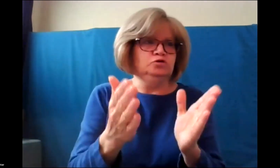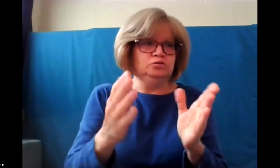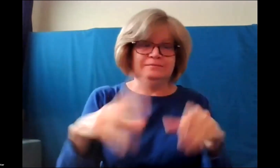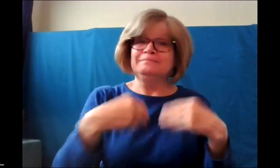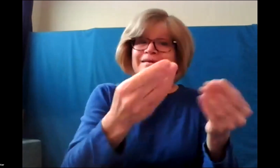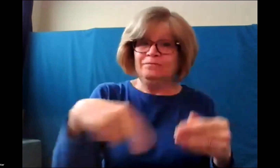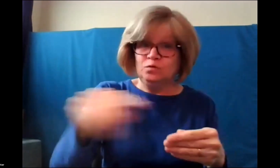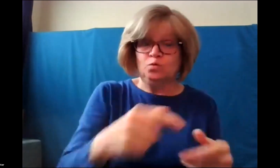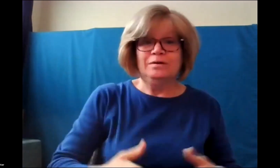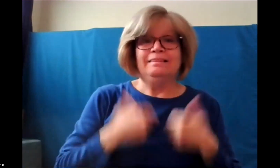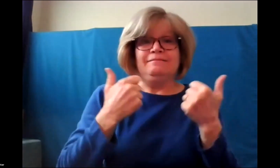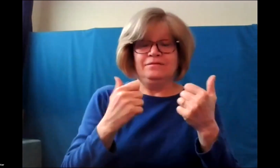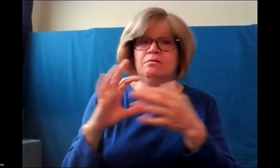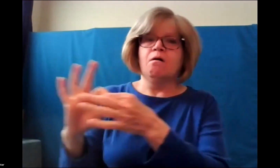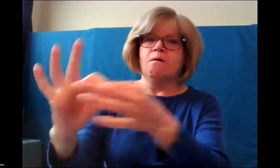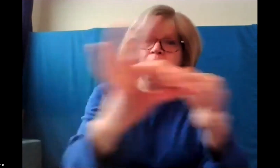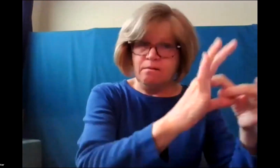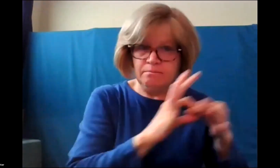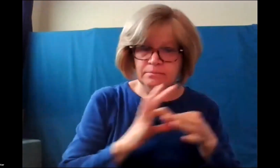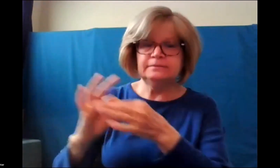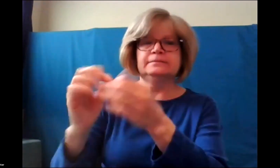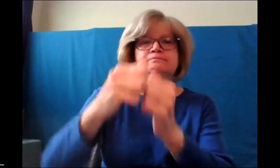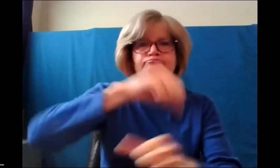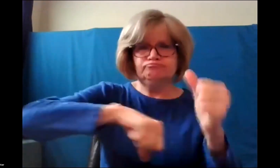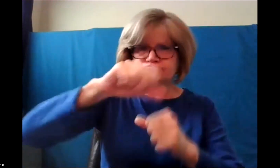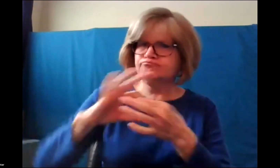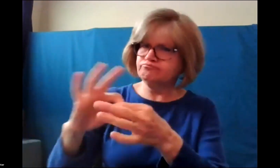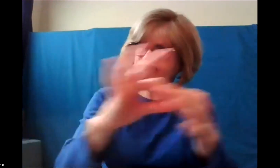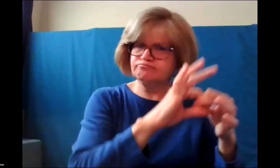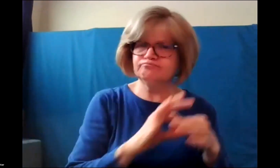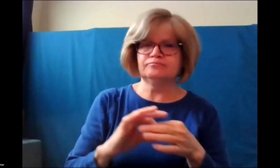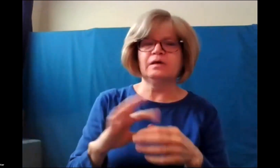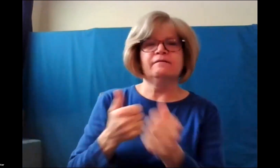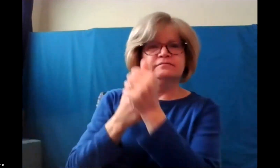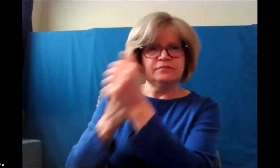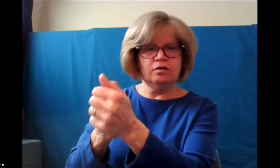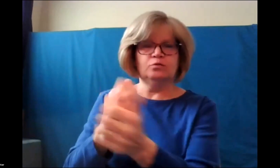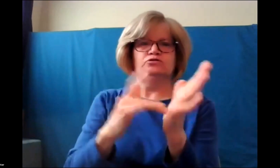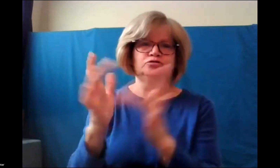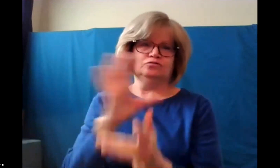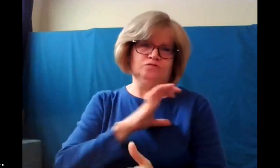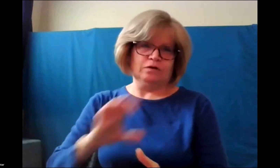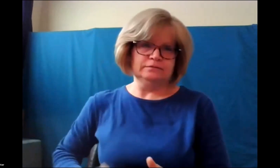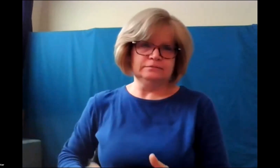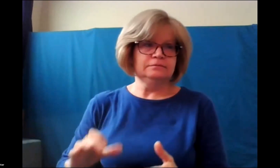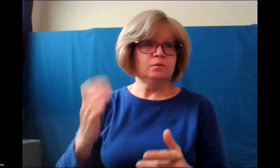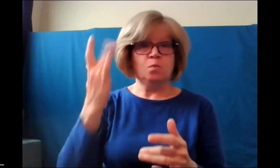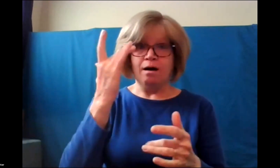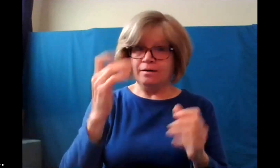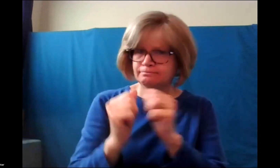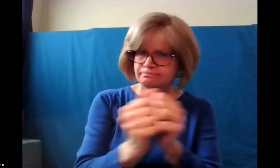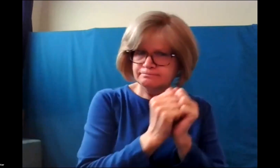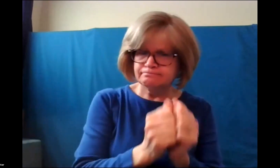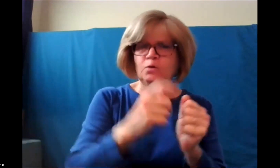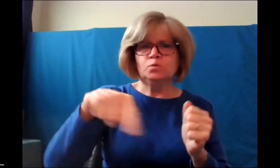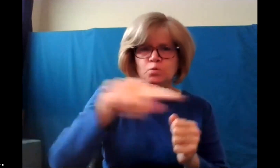grant you to live in harmony with one another in accordance with Christ Jesus, so that together you may